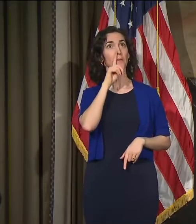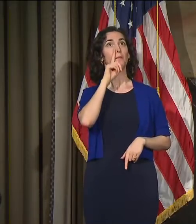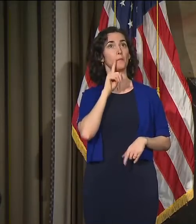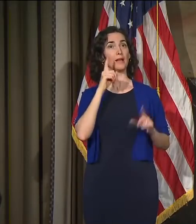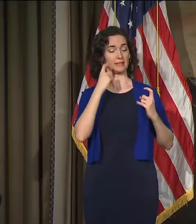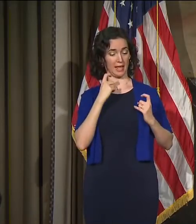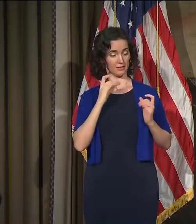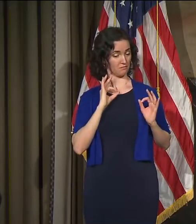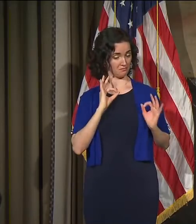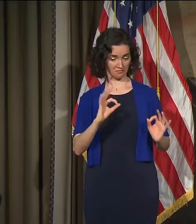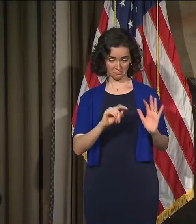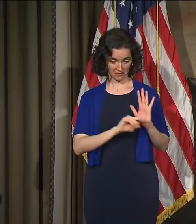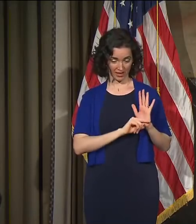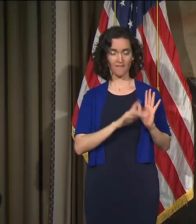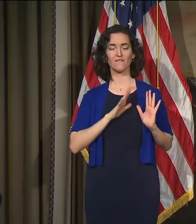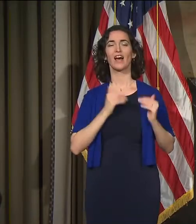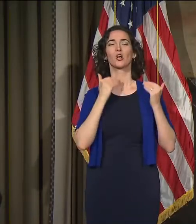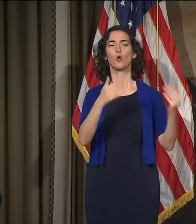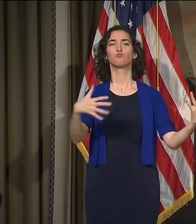safe Thanksgiving